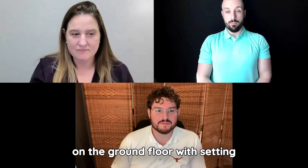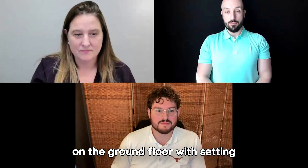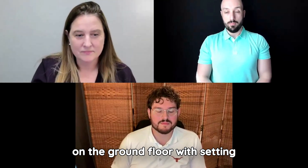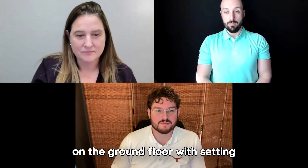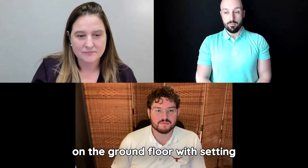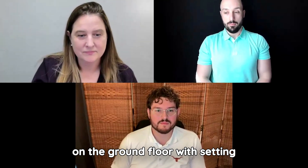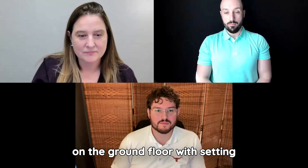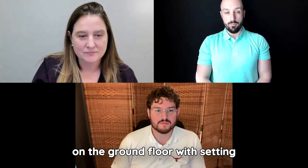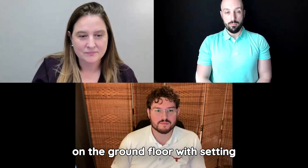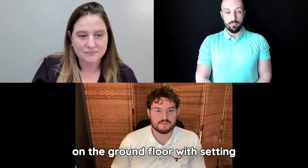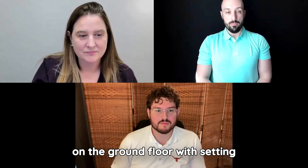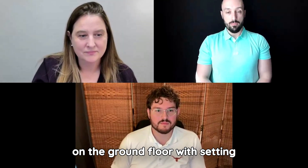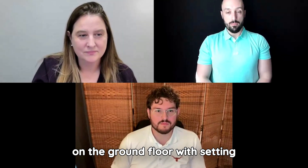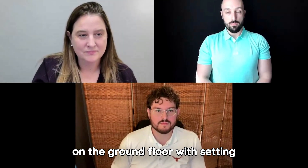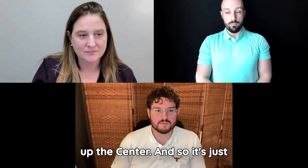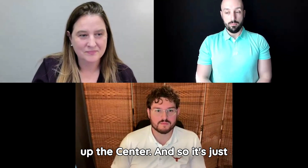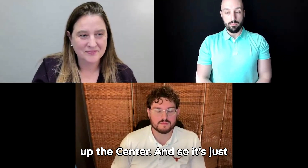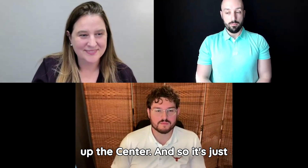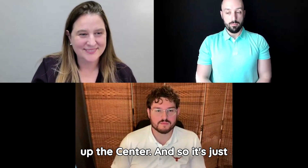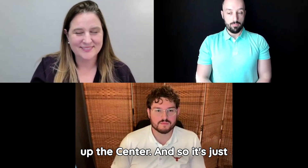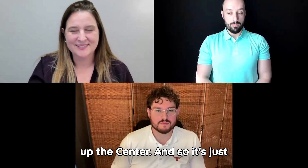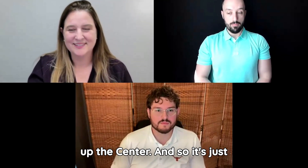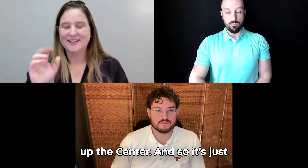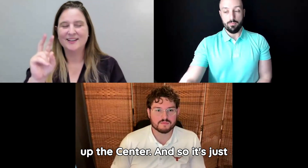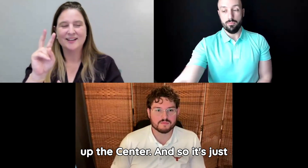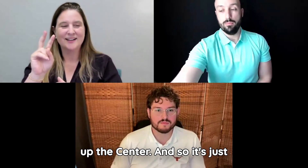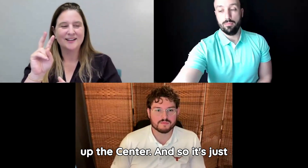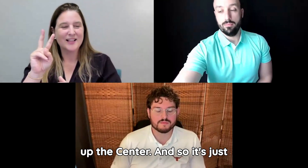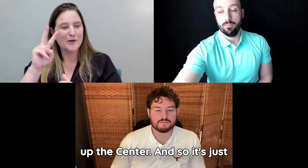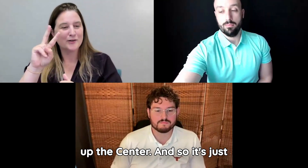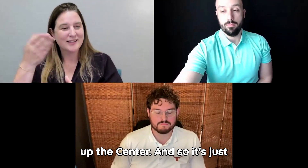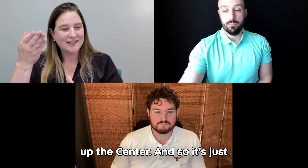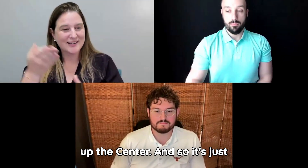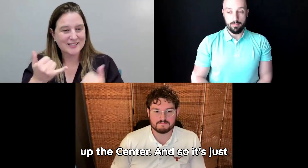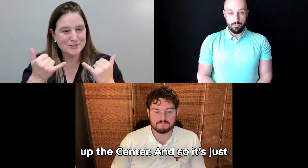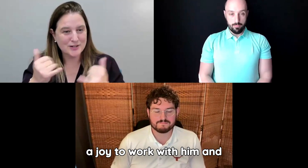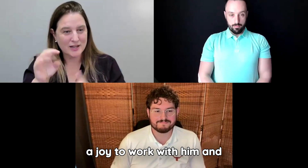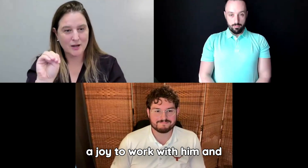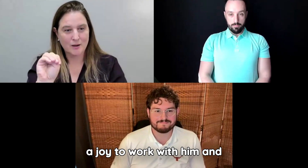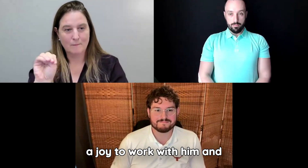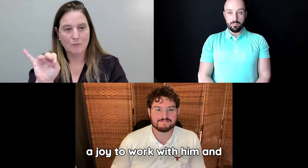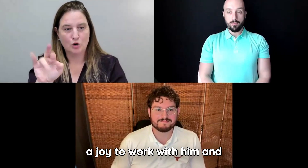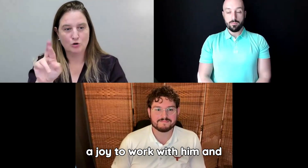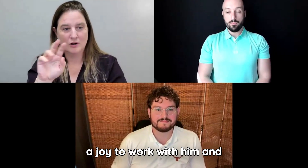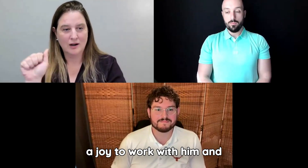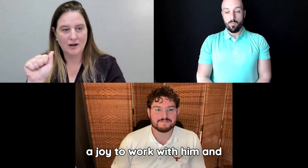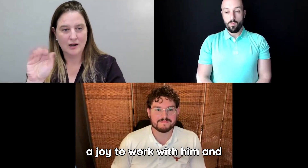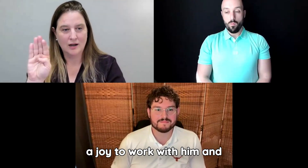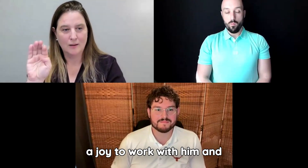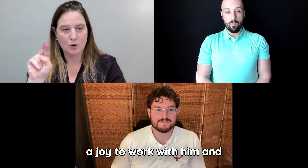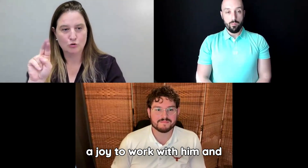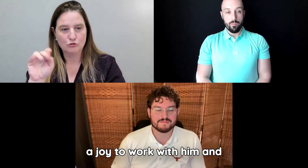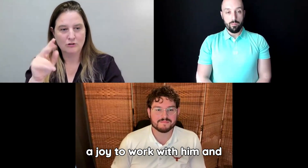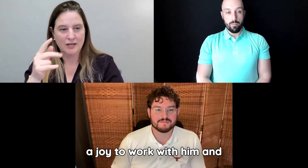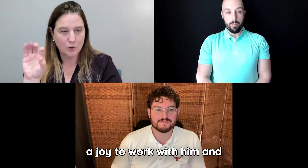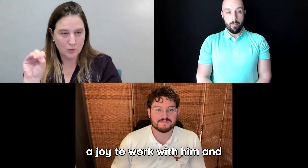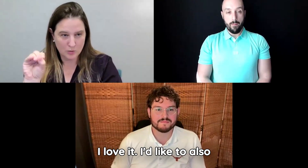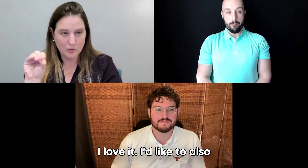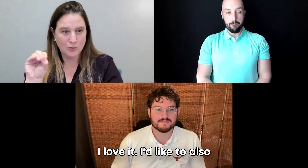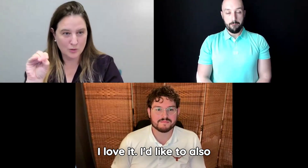on the ground floor with setting up the center. And so it's just a joy to work with him, and I love it. I'd like to